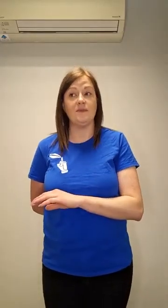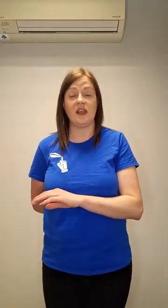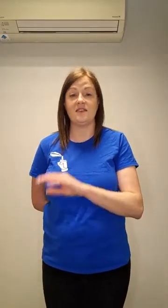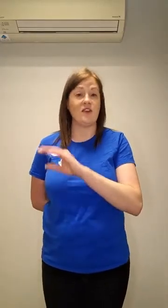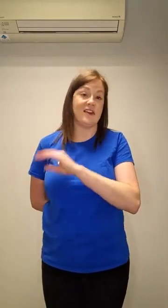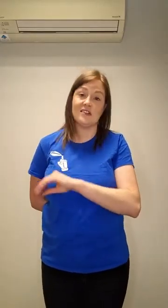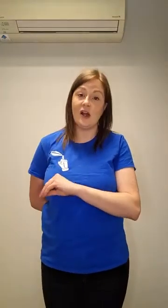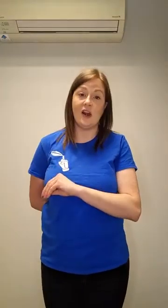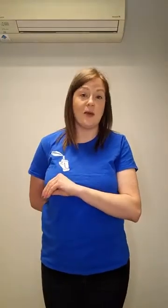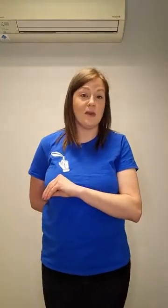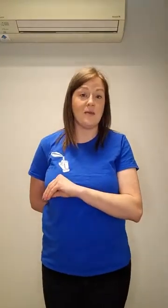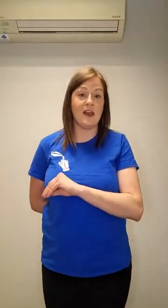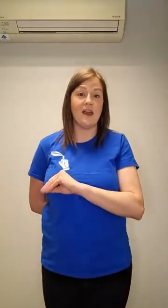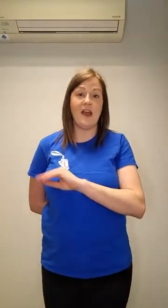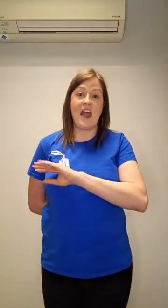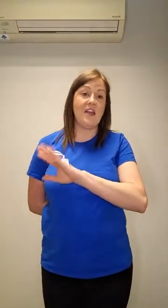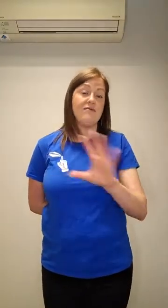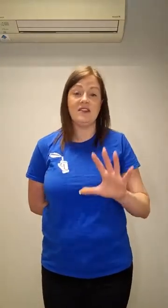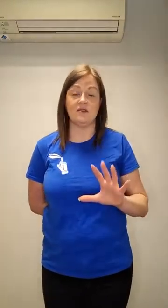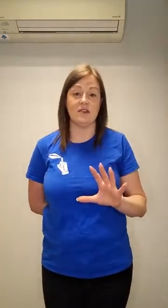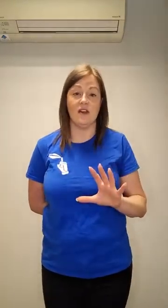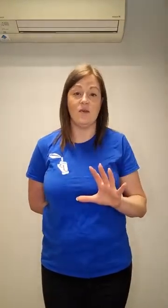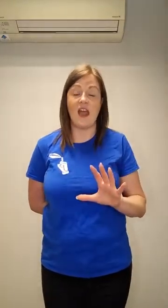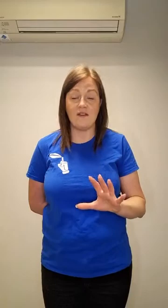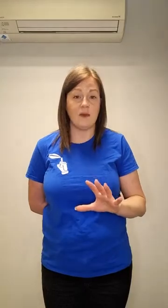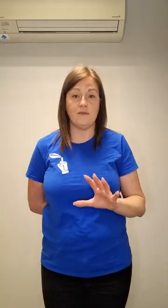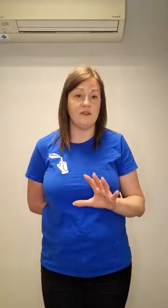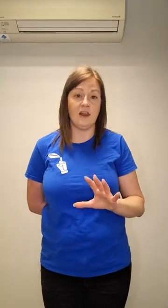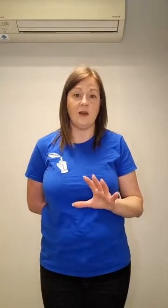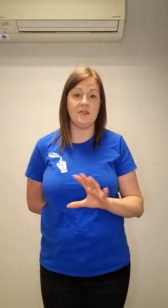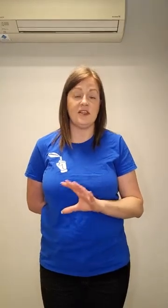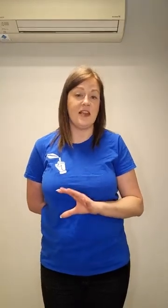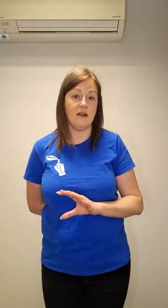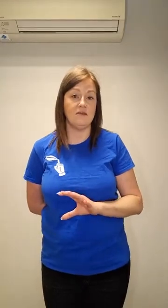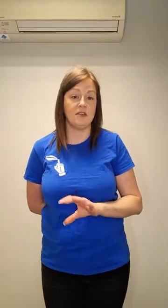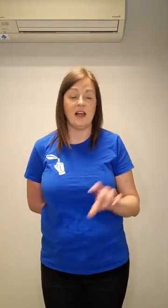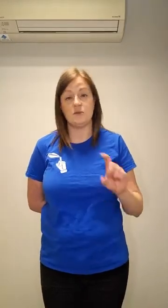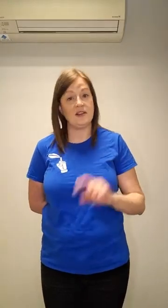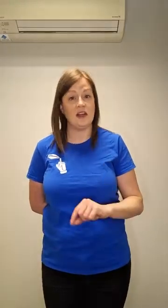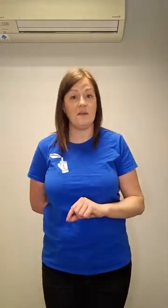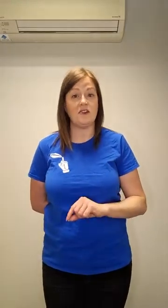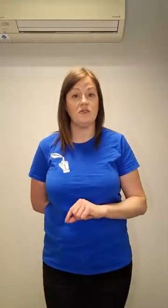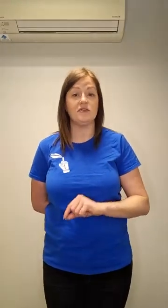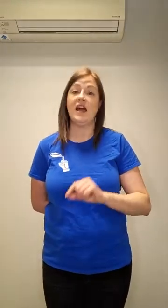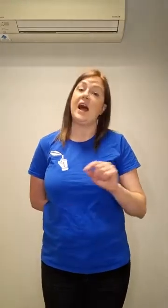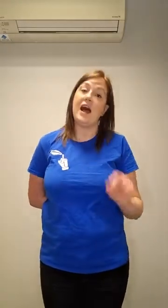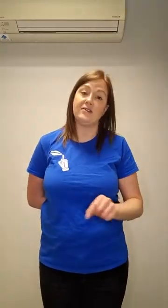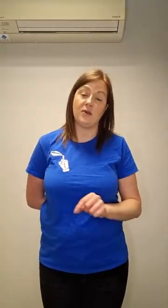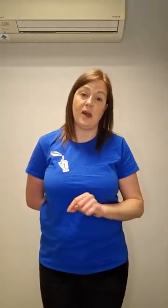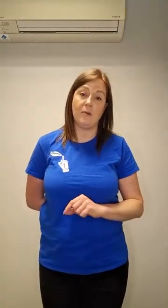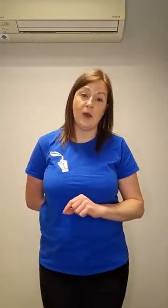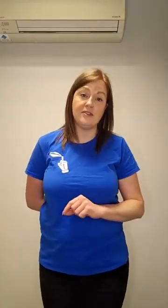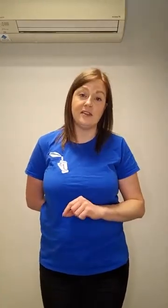I said, on our sign library, where every single sign that we've ever developed is held, as well as in our manuals and on our posters,